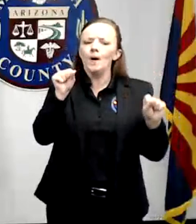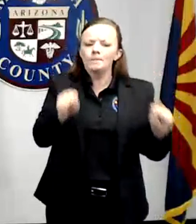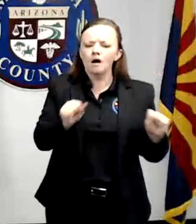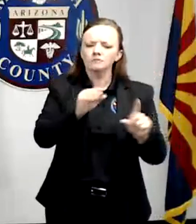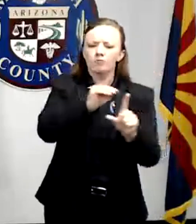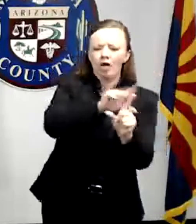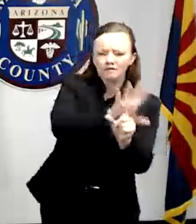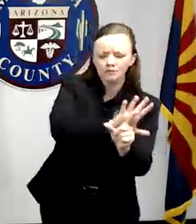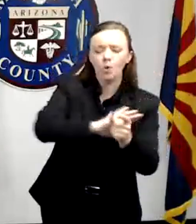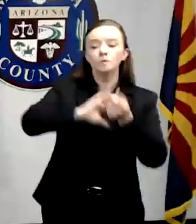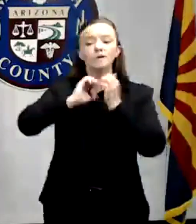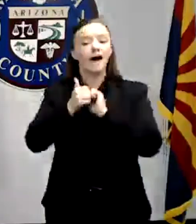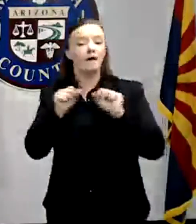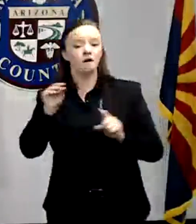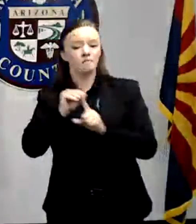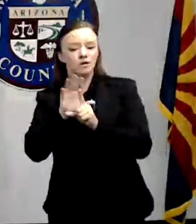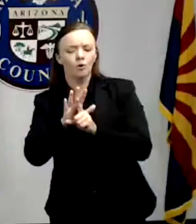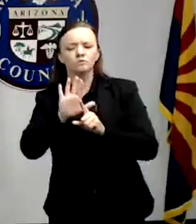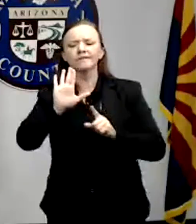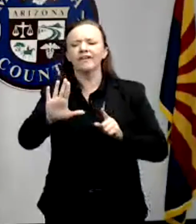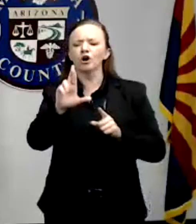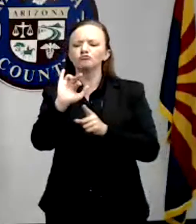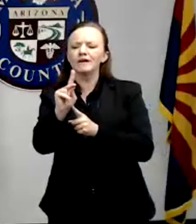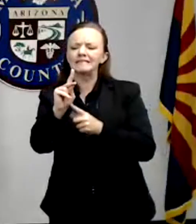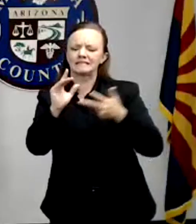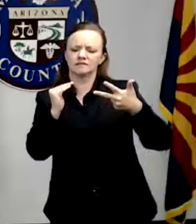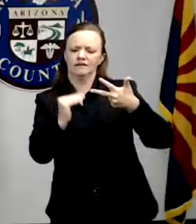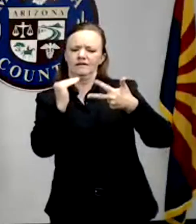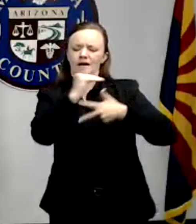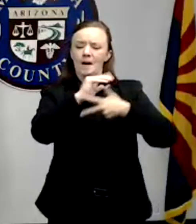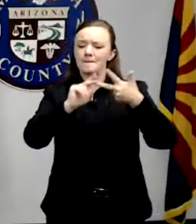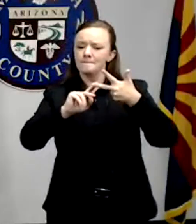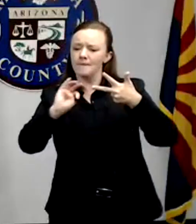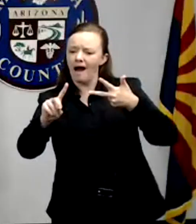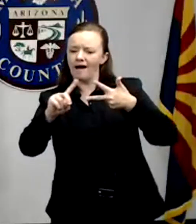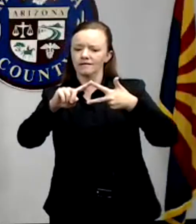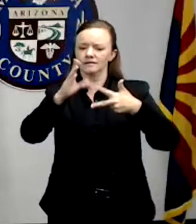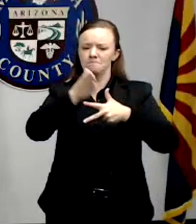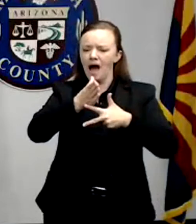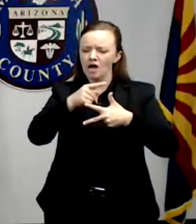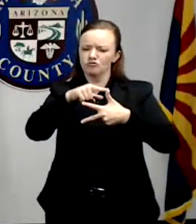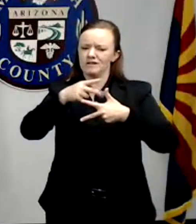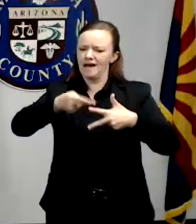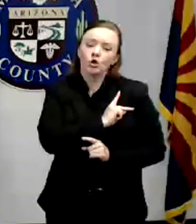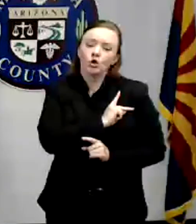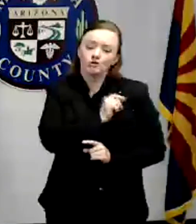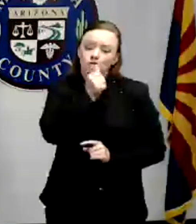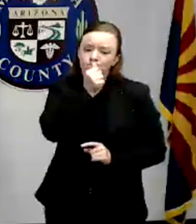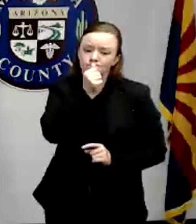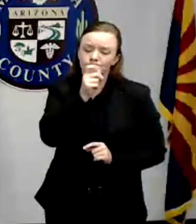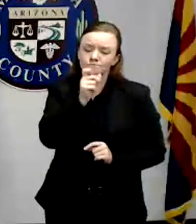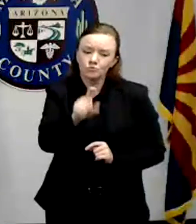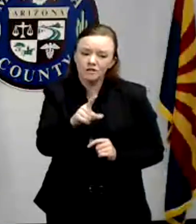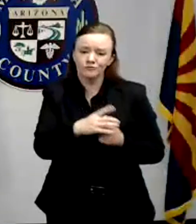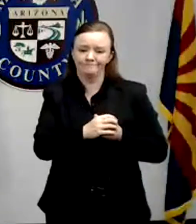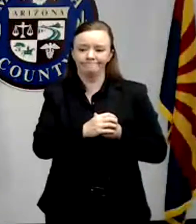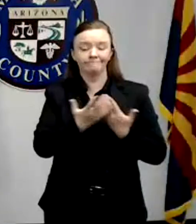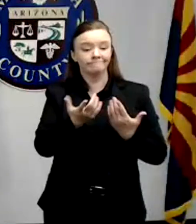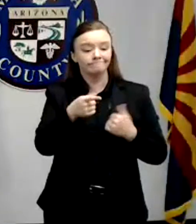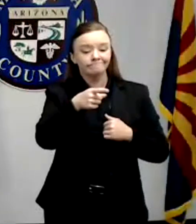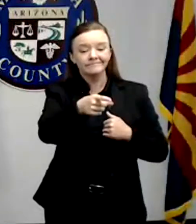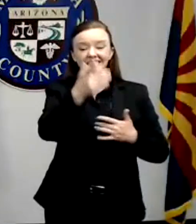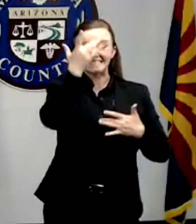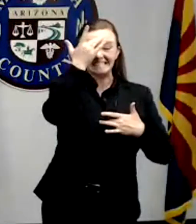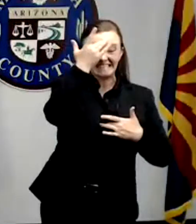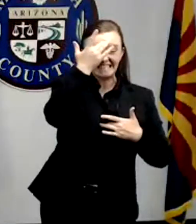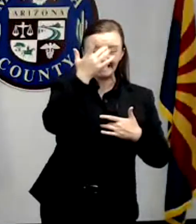how they were exposed, and what level of risk there is. And this is especially true when investigators have to, did you go to work while you